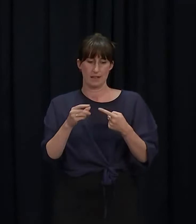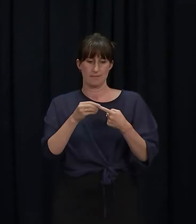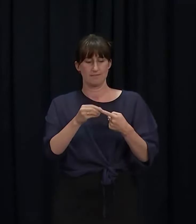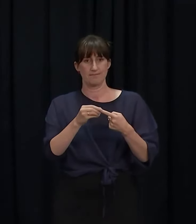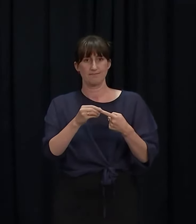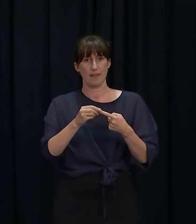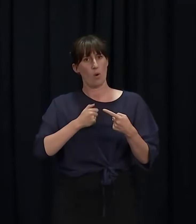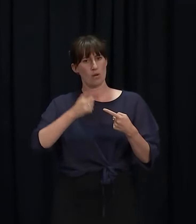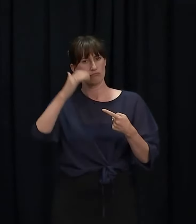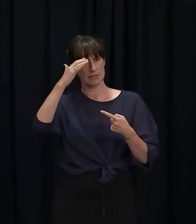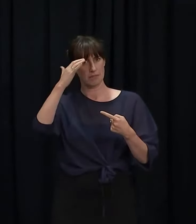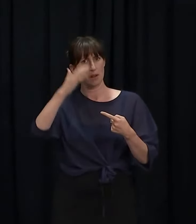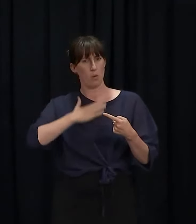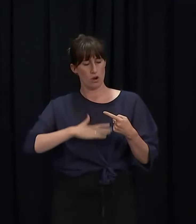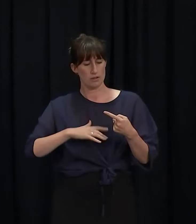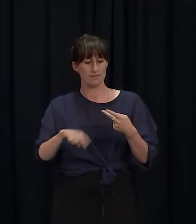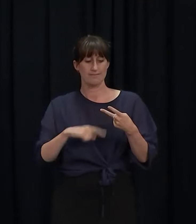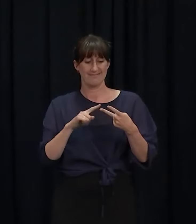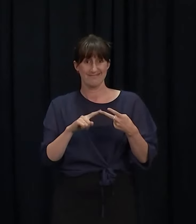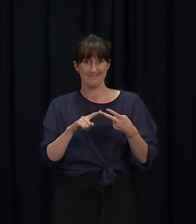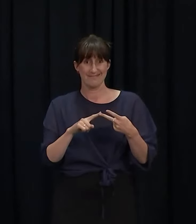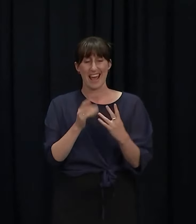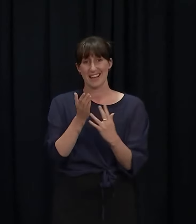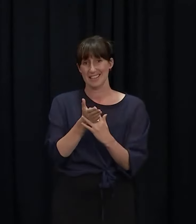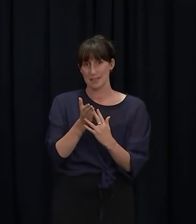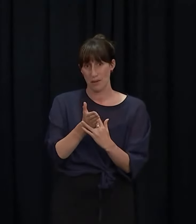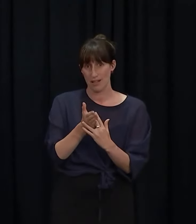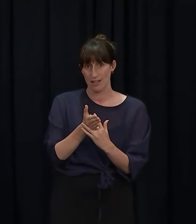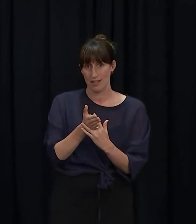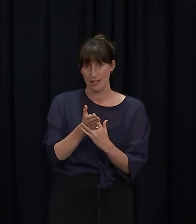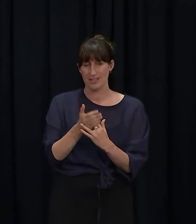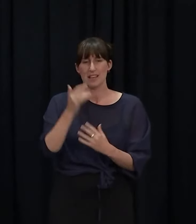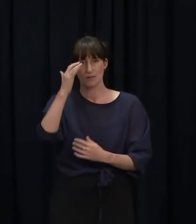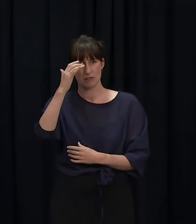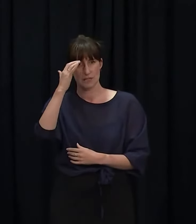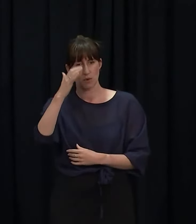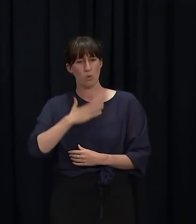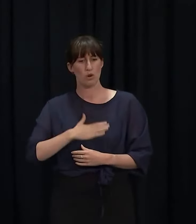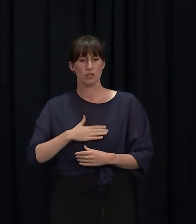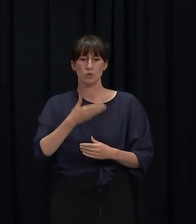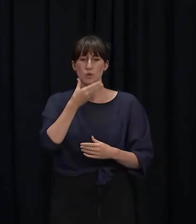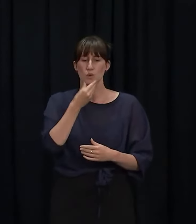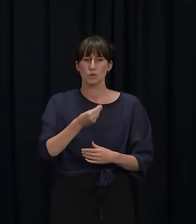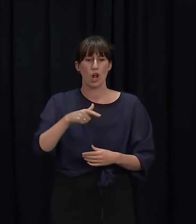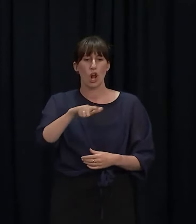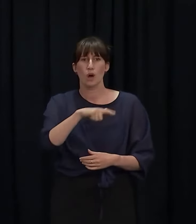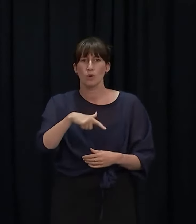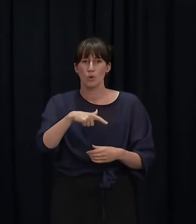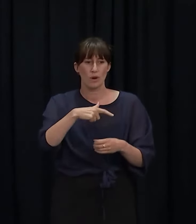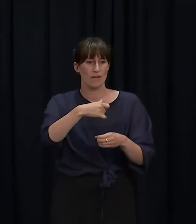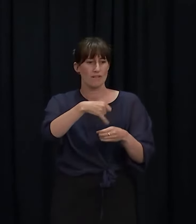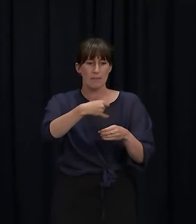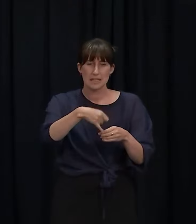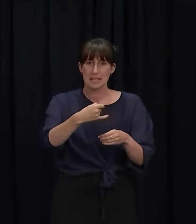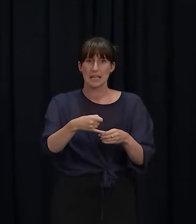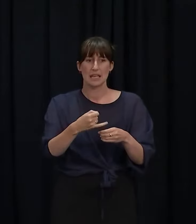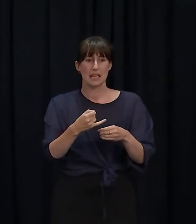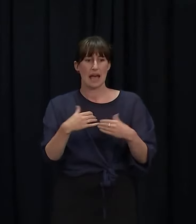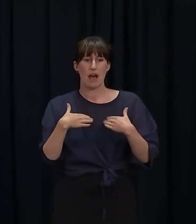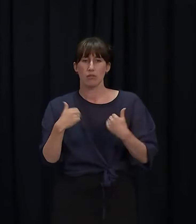principles. Accessible, so using local providers is one of our principles. So in some cases that may be community health